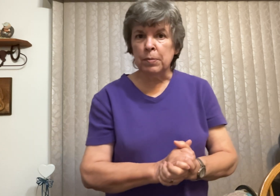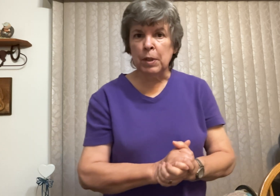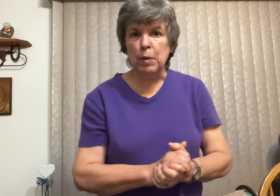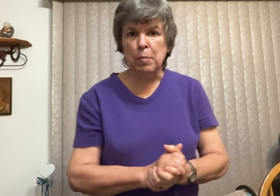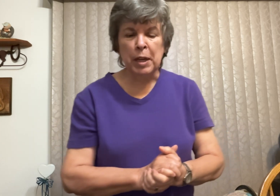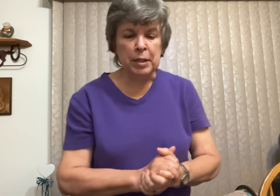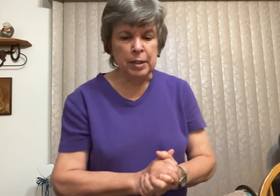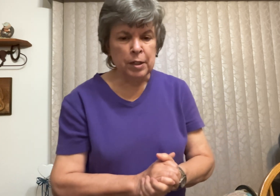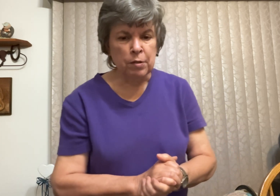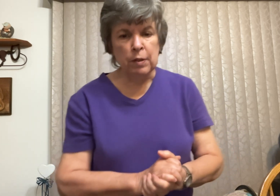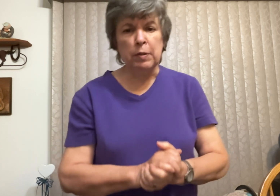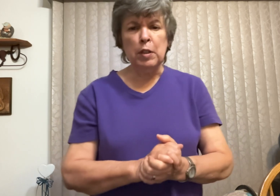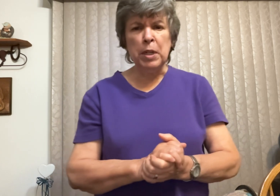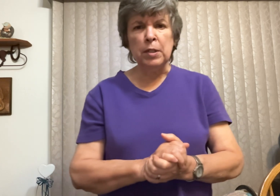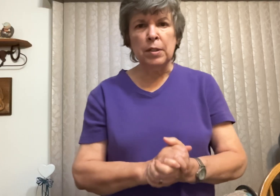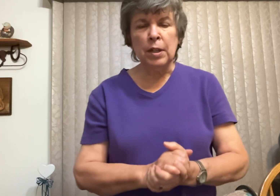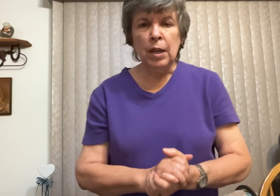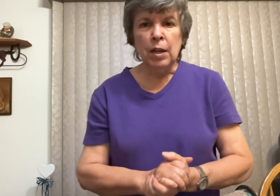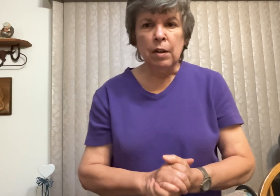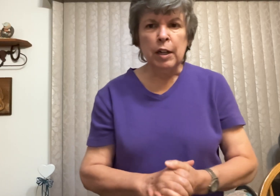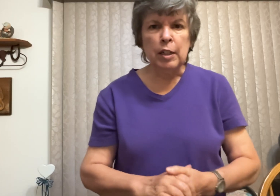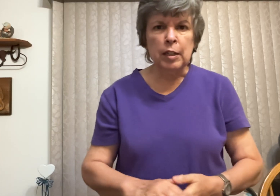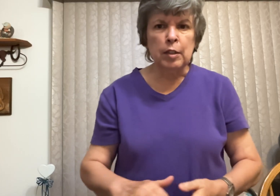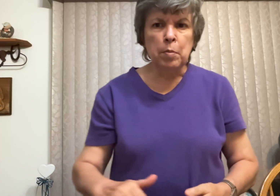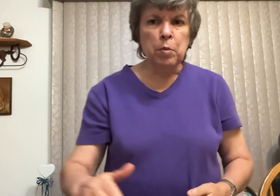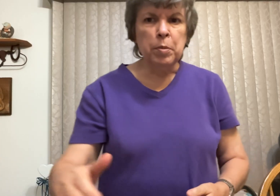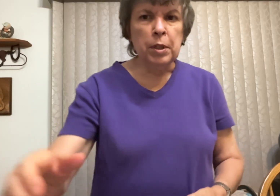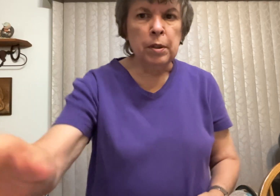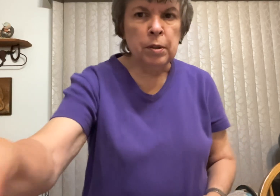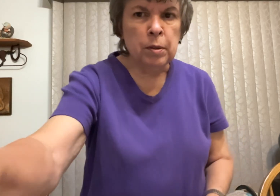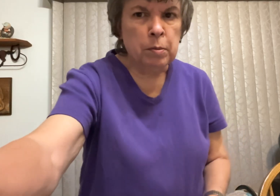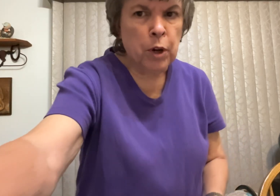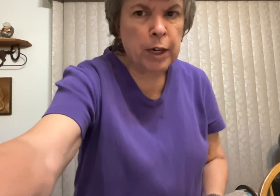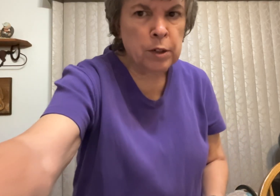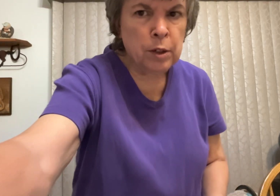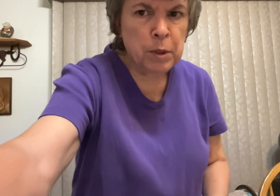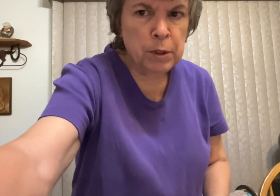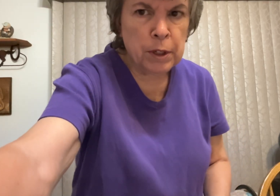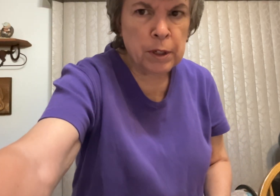and we made it in under 15 minutes. All right, next up will be practice to music.